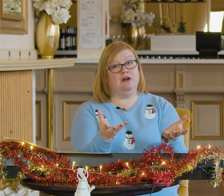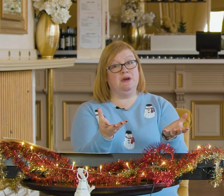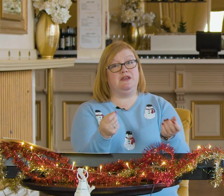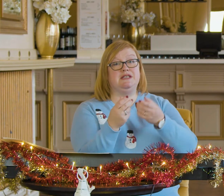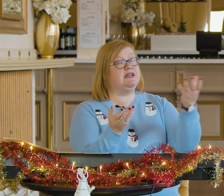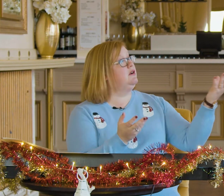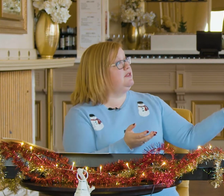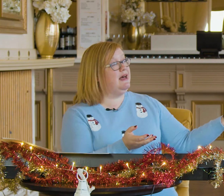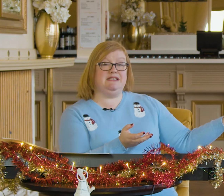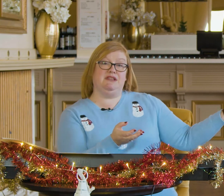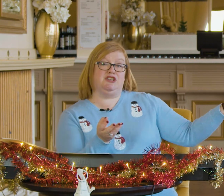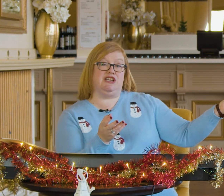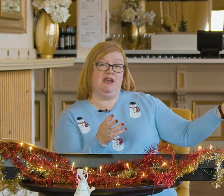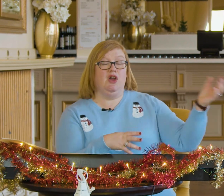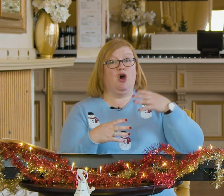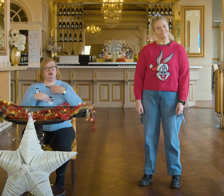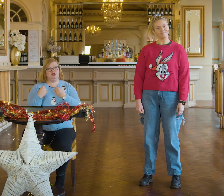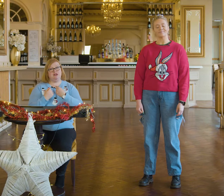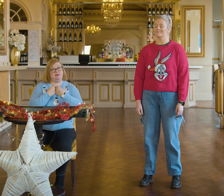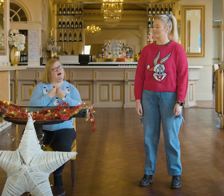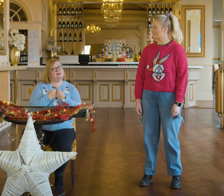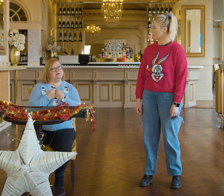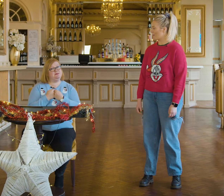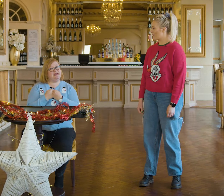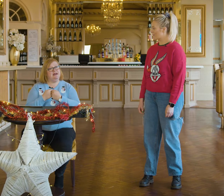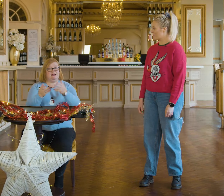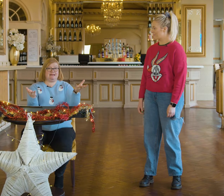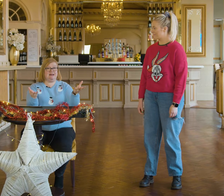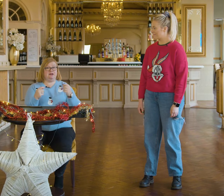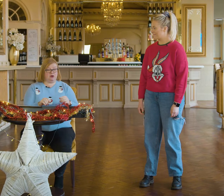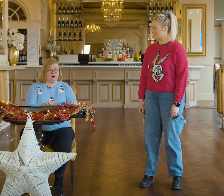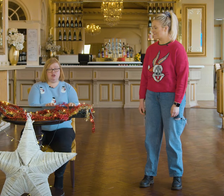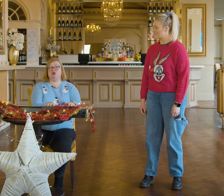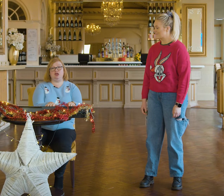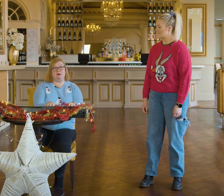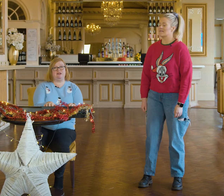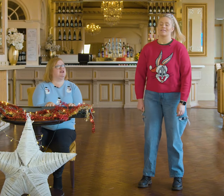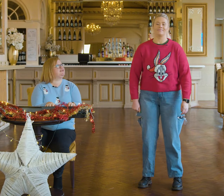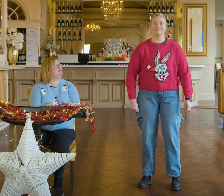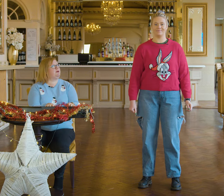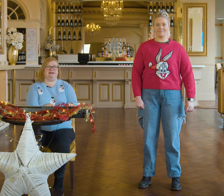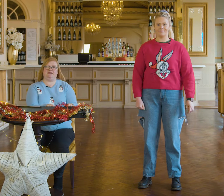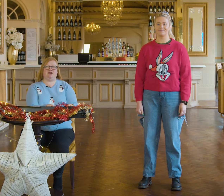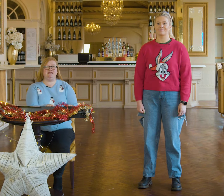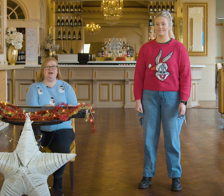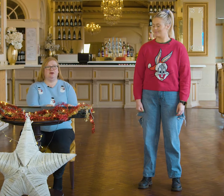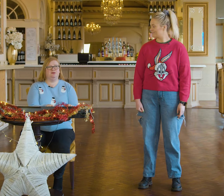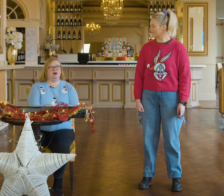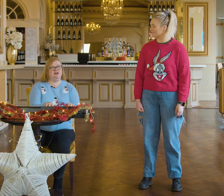with. You can sing along with the melody with Ashley, or you can join in with the harmony with me. Let's give it a go, just so you get a chance to have a practice. Ready?